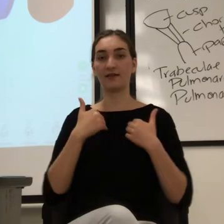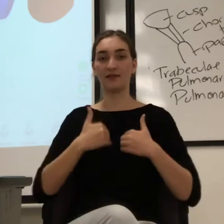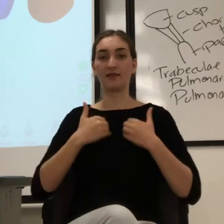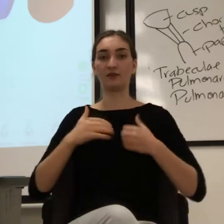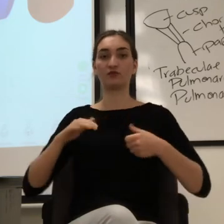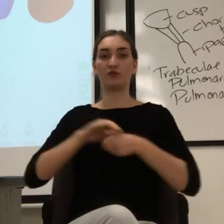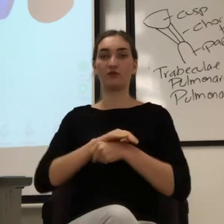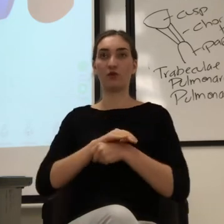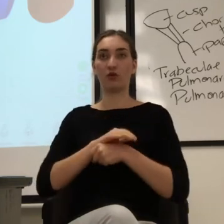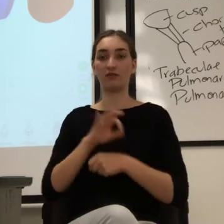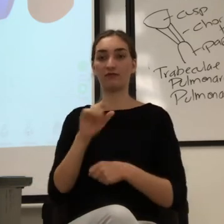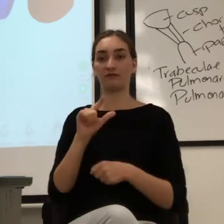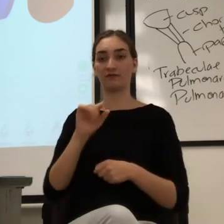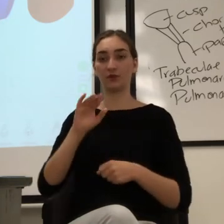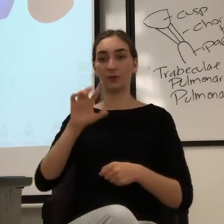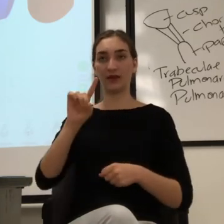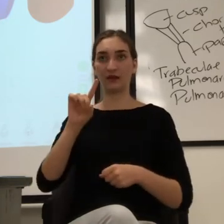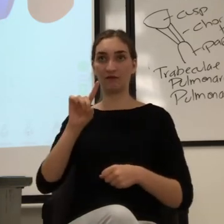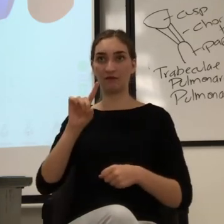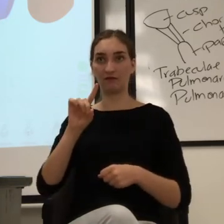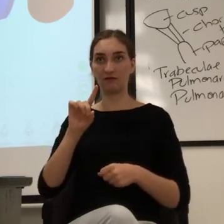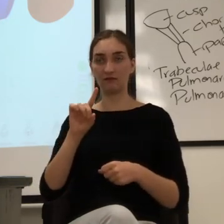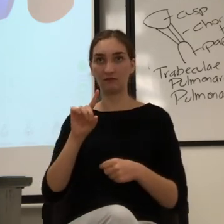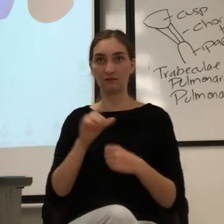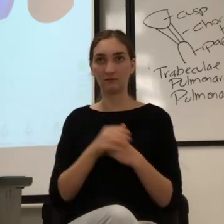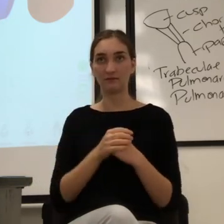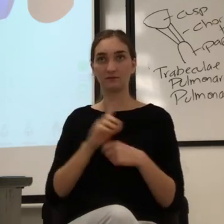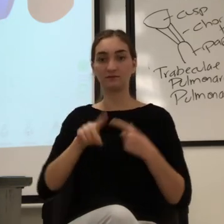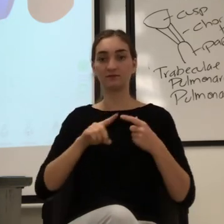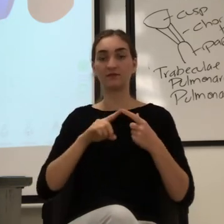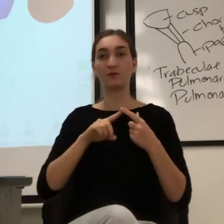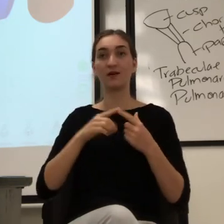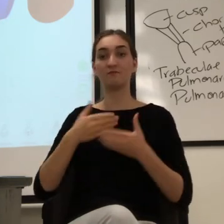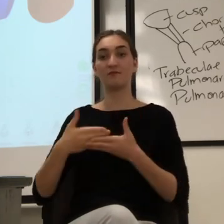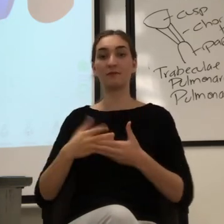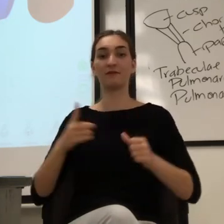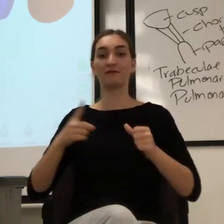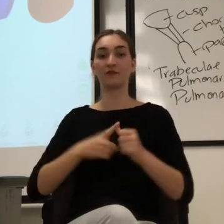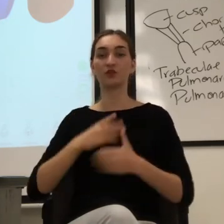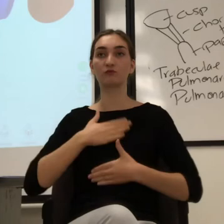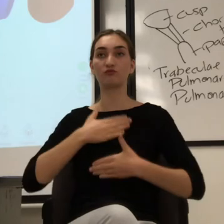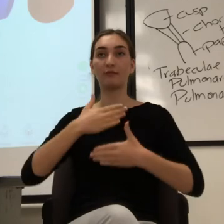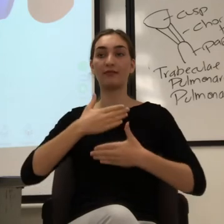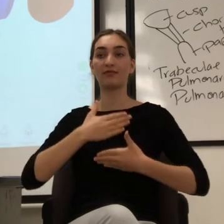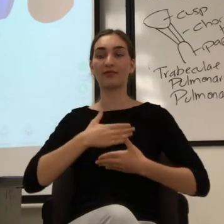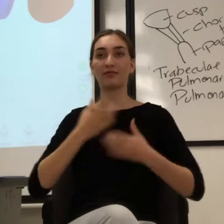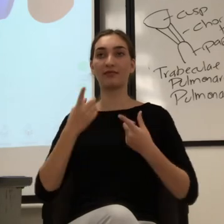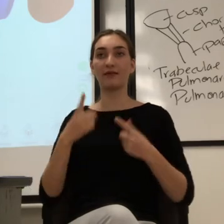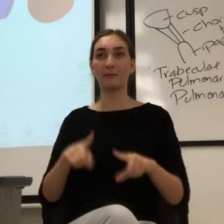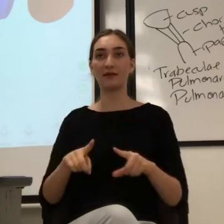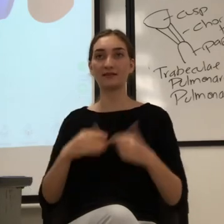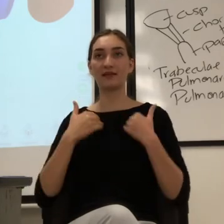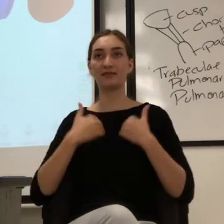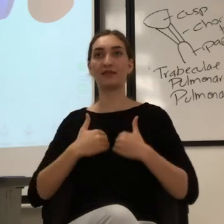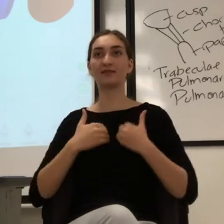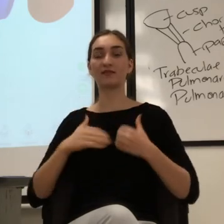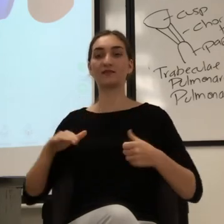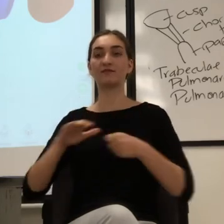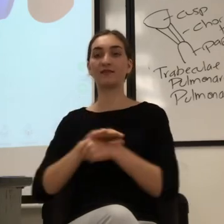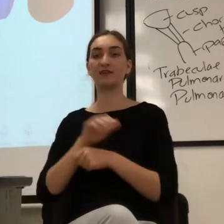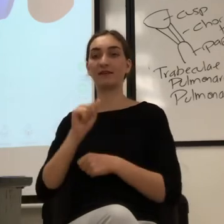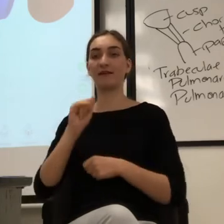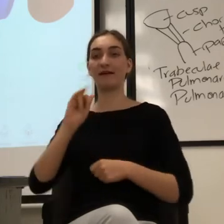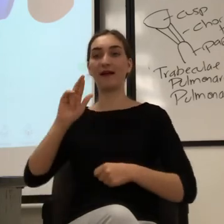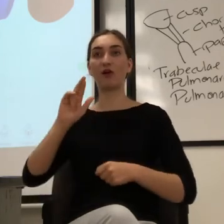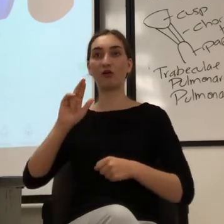filled with fluid. And when baby takes the first breath, the lungs are filled with air, provides much